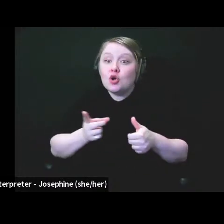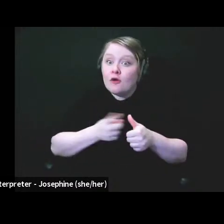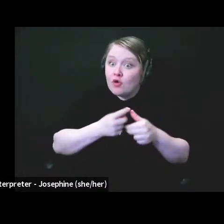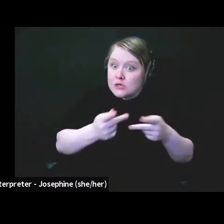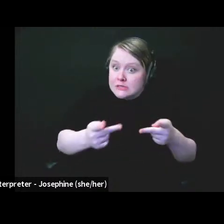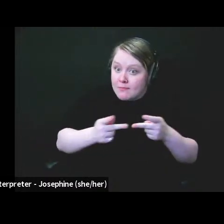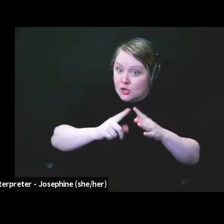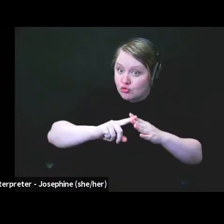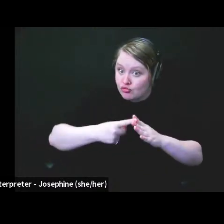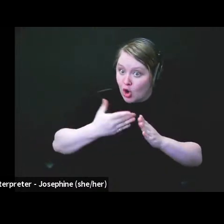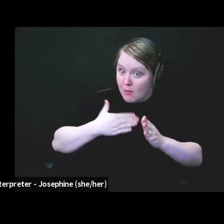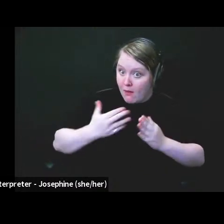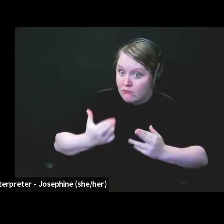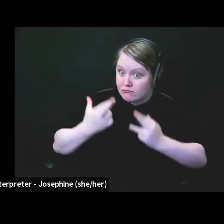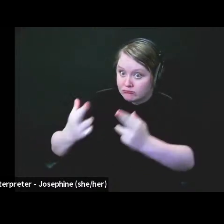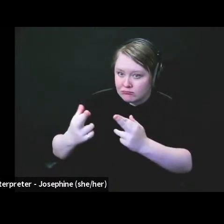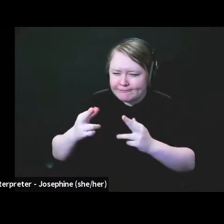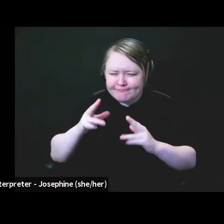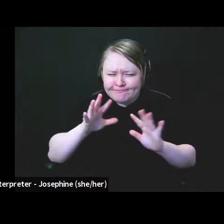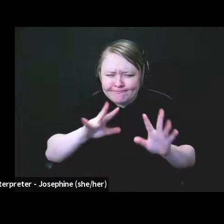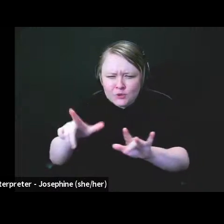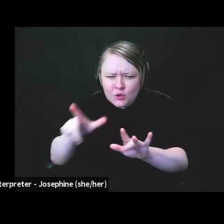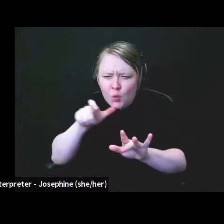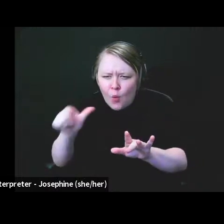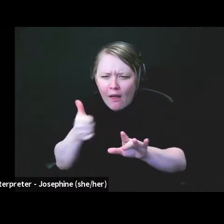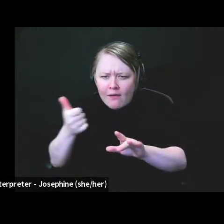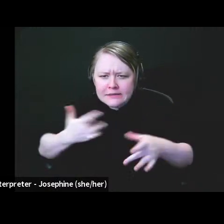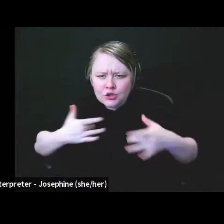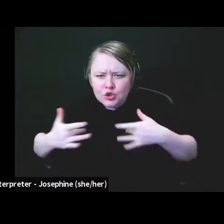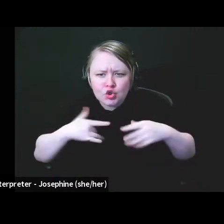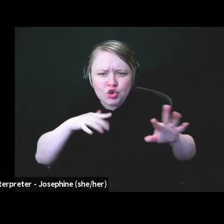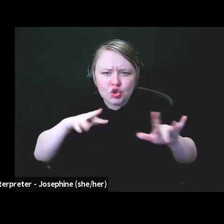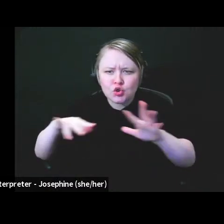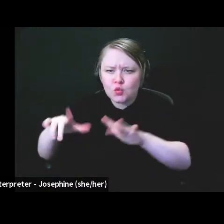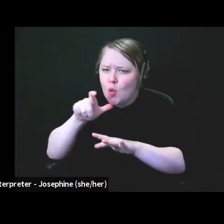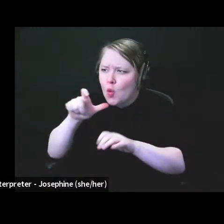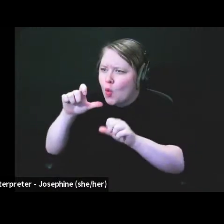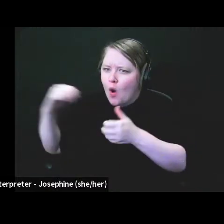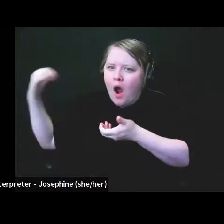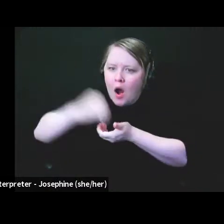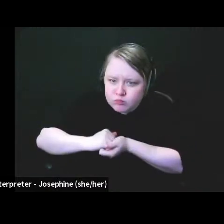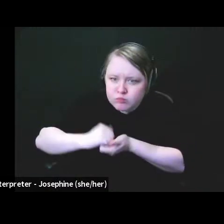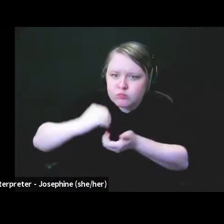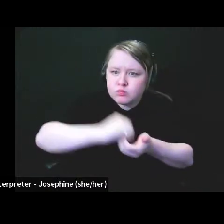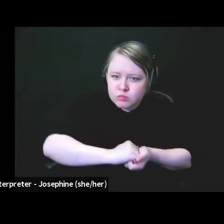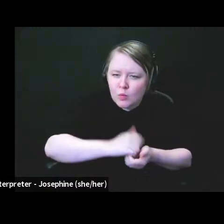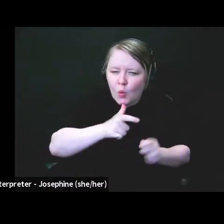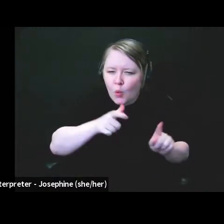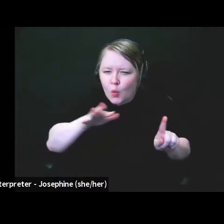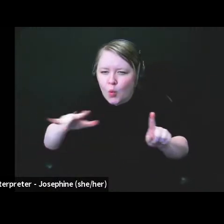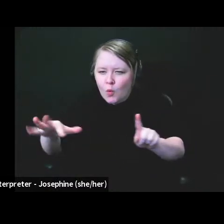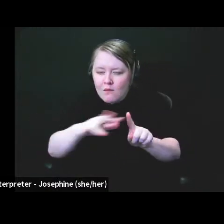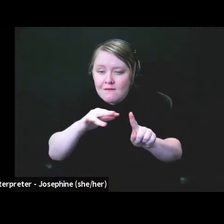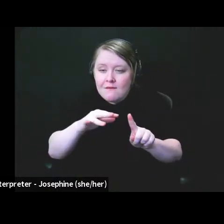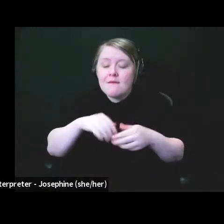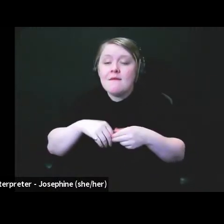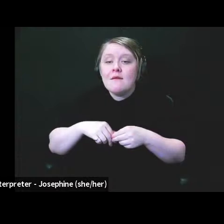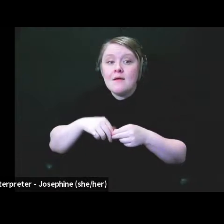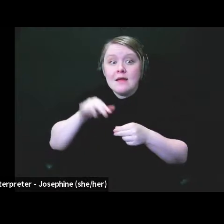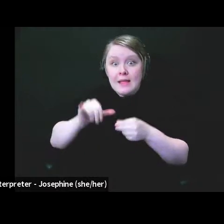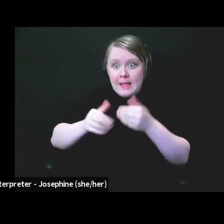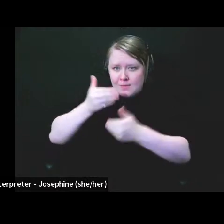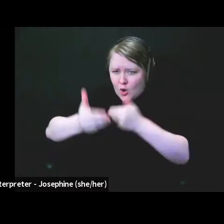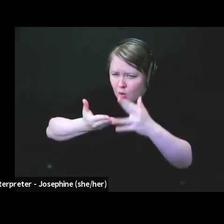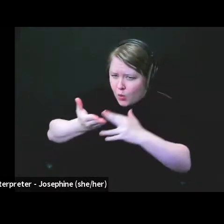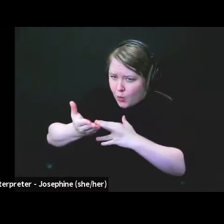figure out who else is concerned about this, who can you build with, and, what is the process that you need to go